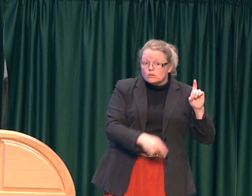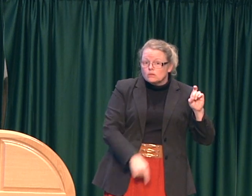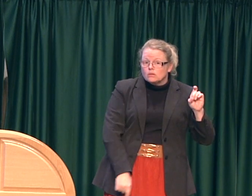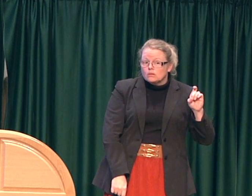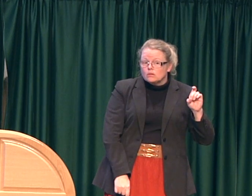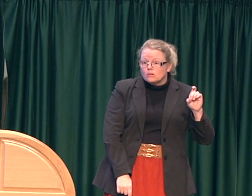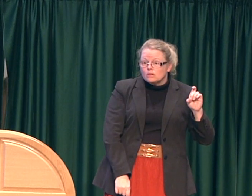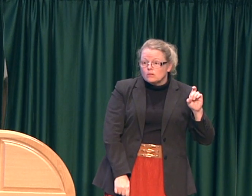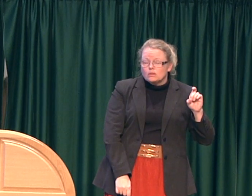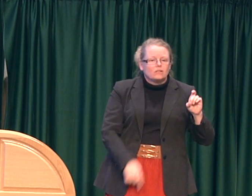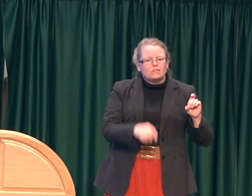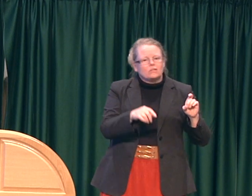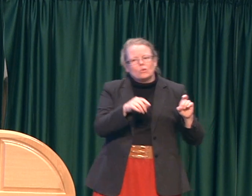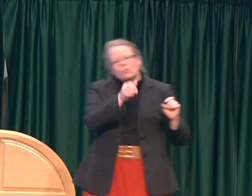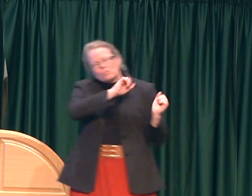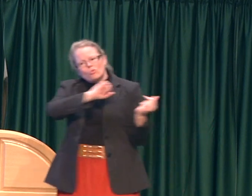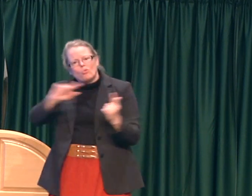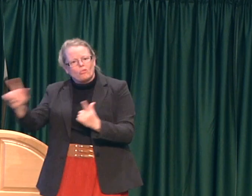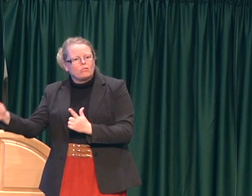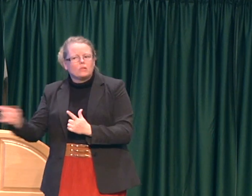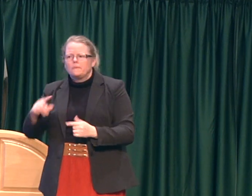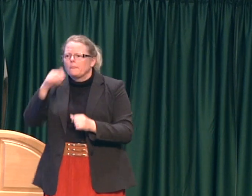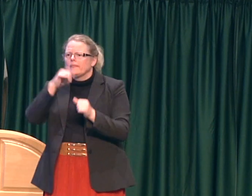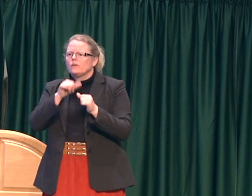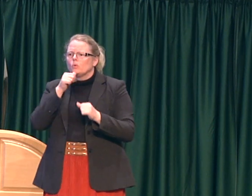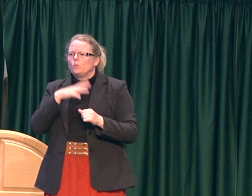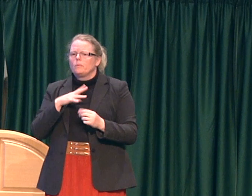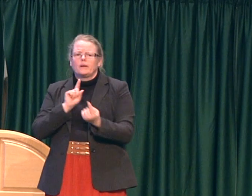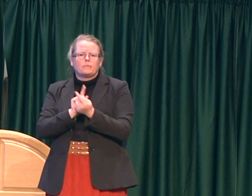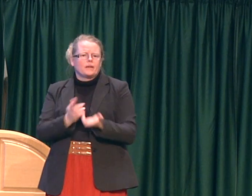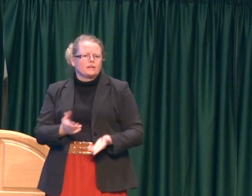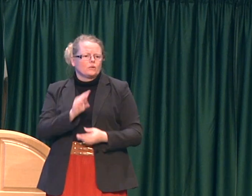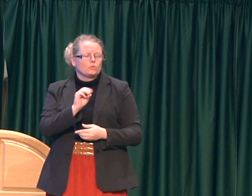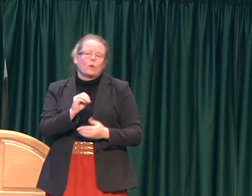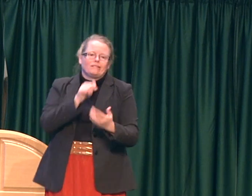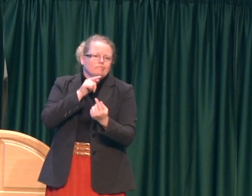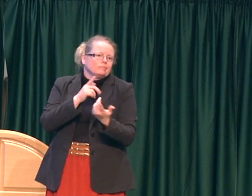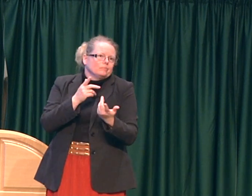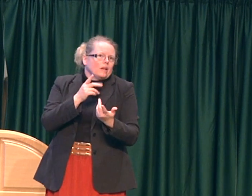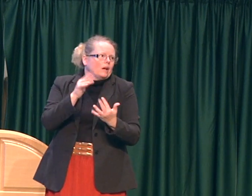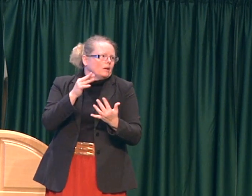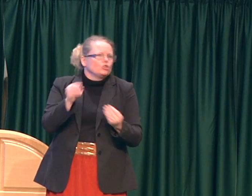as one of those means, but is it the only one? I think not. There was a woman that I met here in